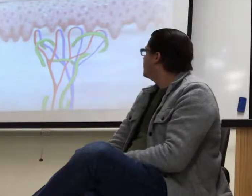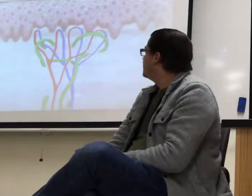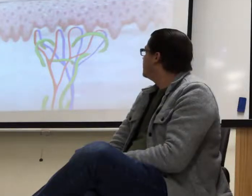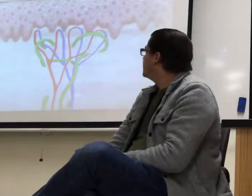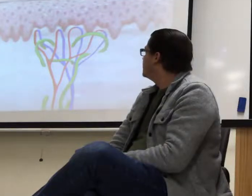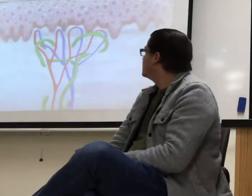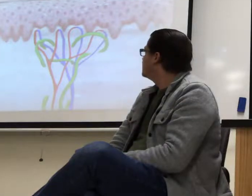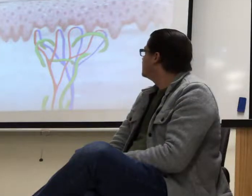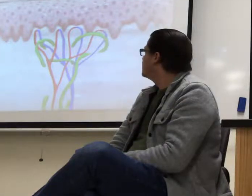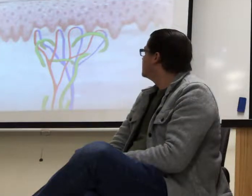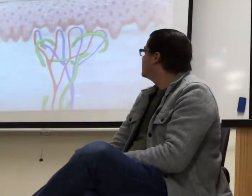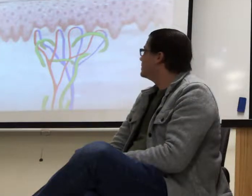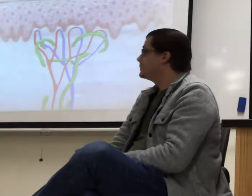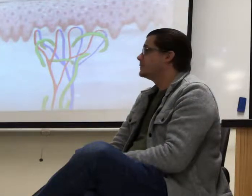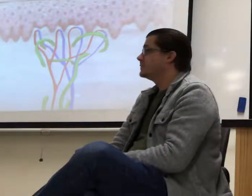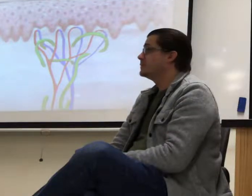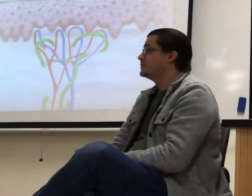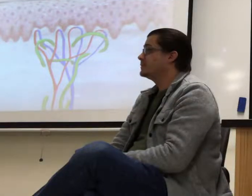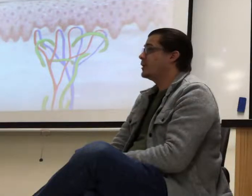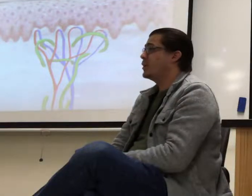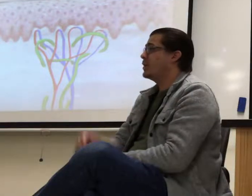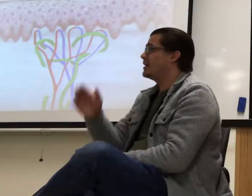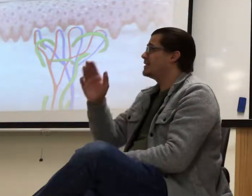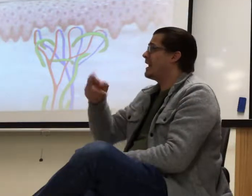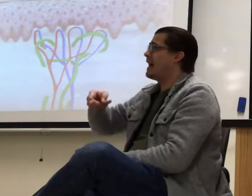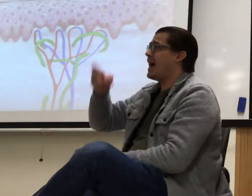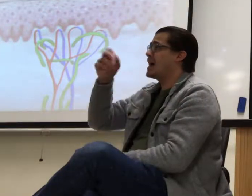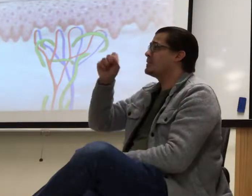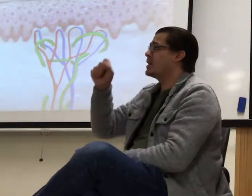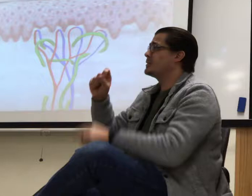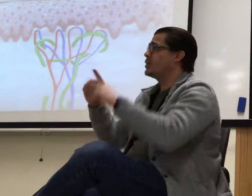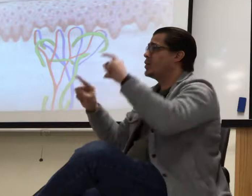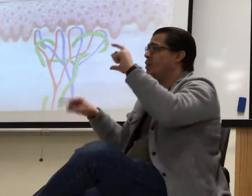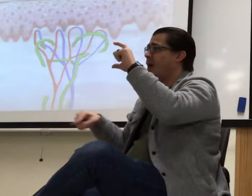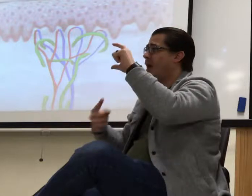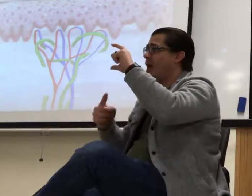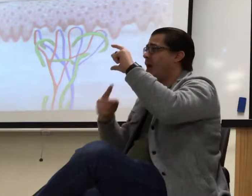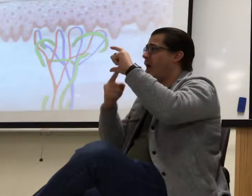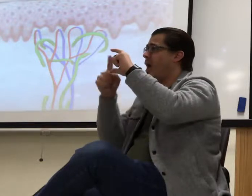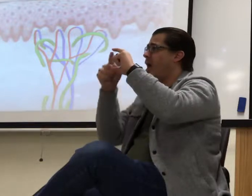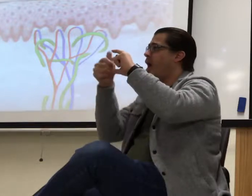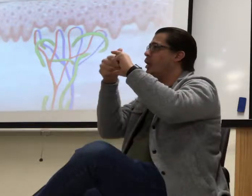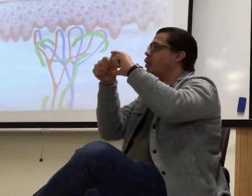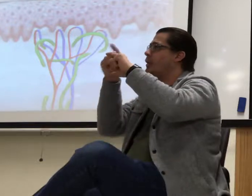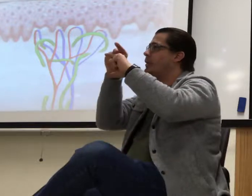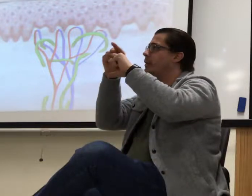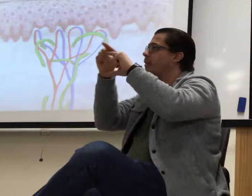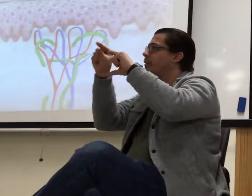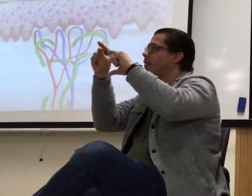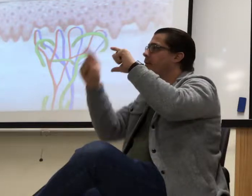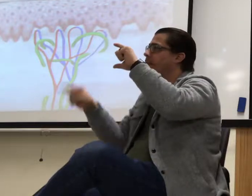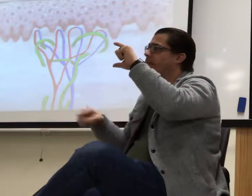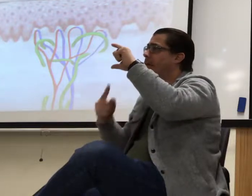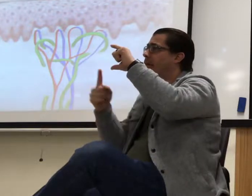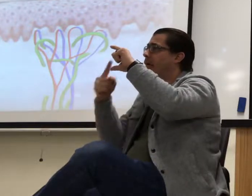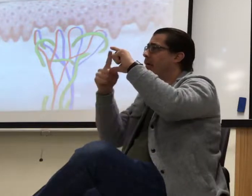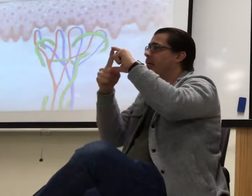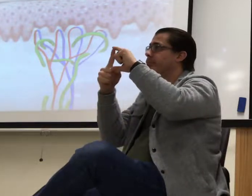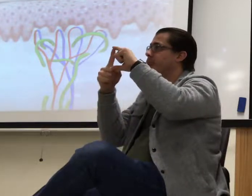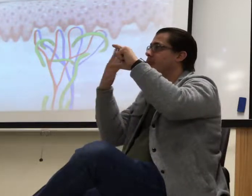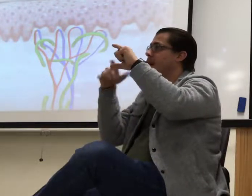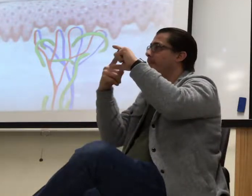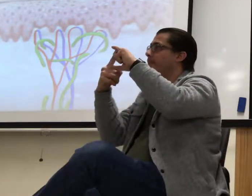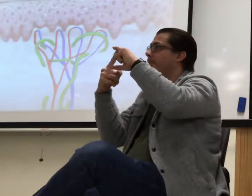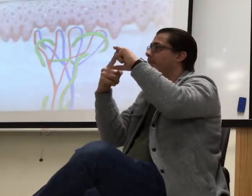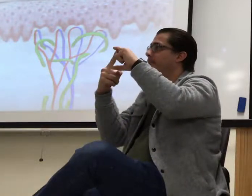The blood vessel goes all the way as high as it can, right underneath the epidermis. That's as far as it can go. Okay.